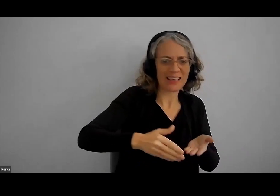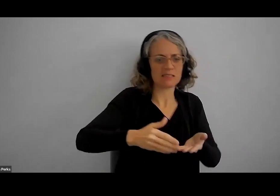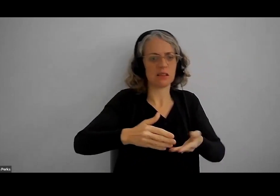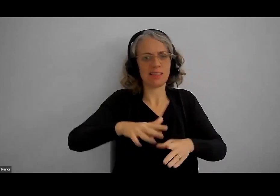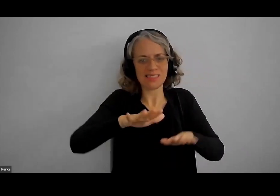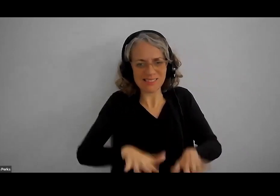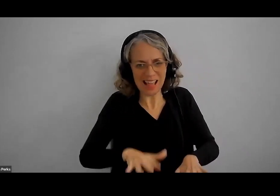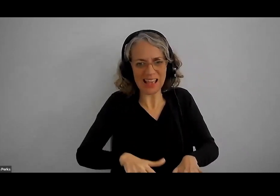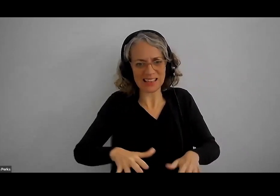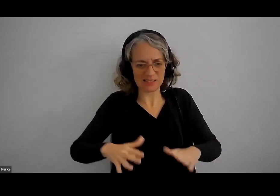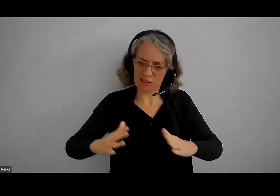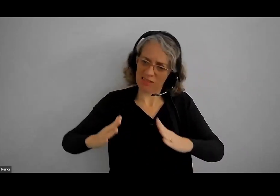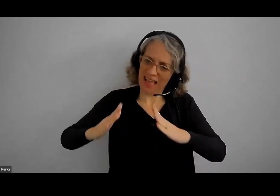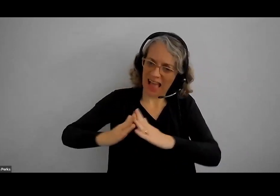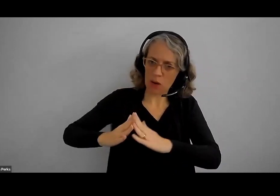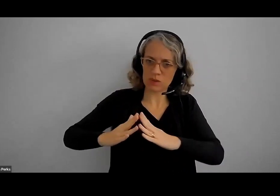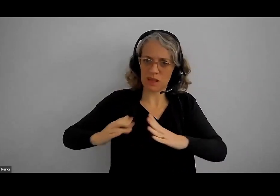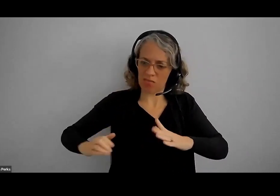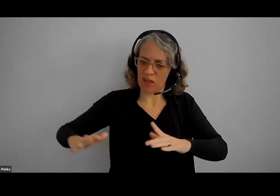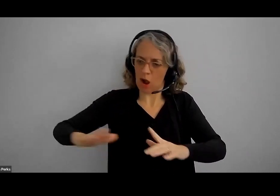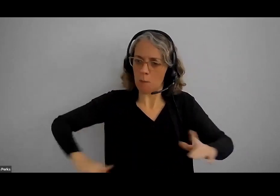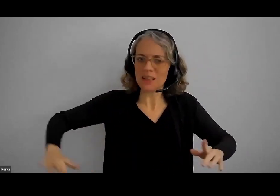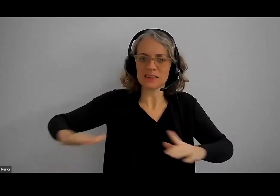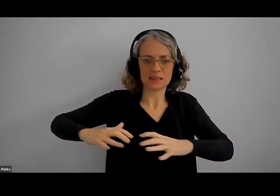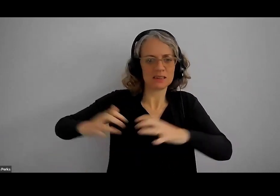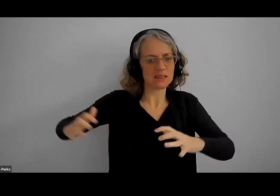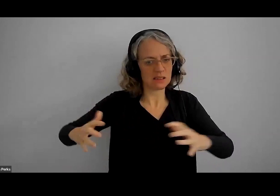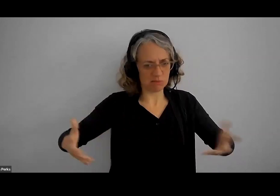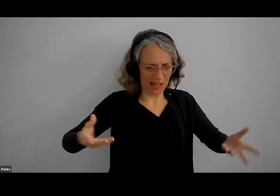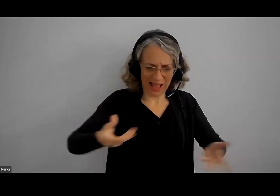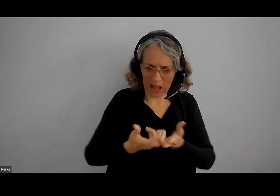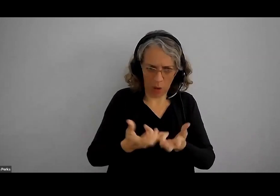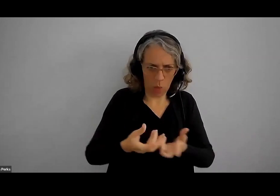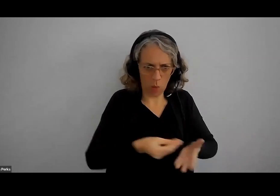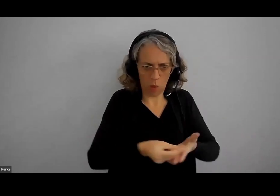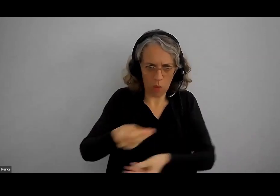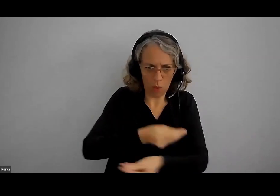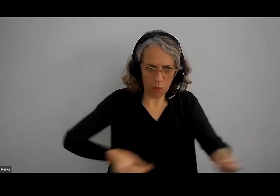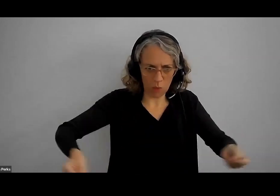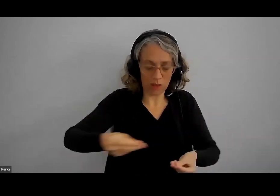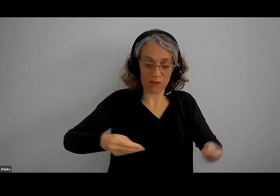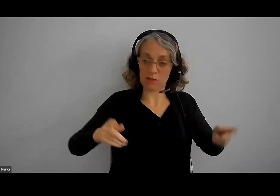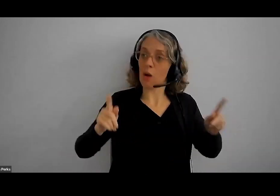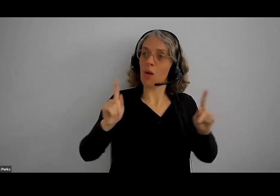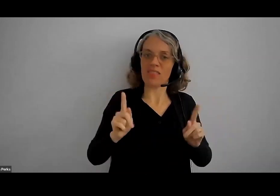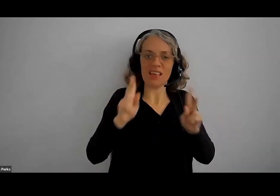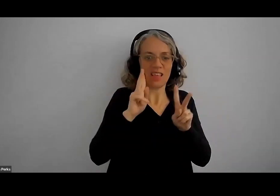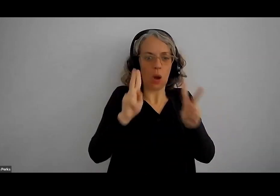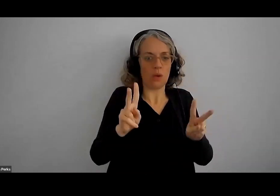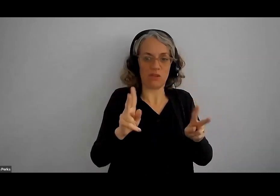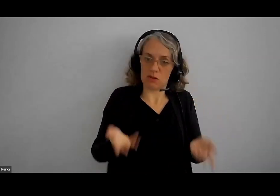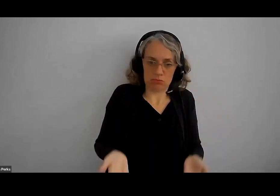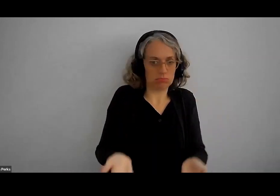we redesign economies to be in service to life? So with that overview, I want to hand over to